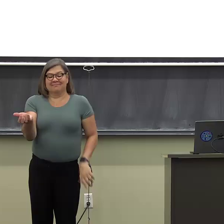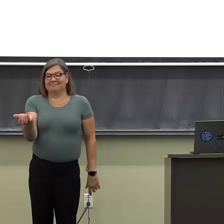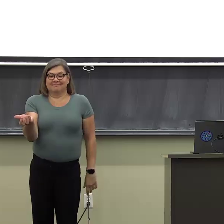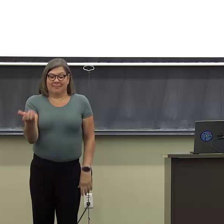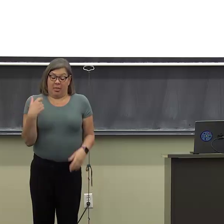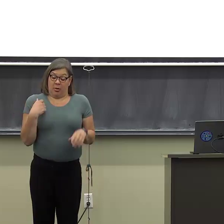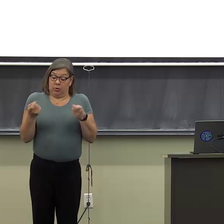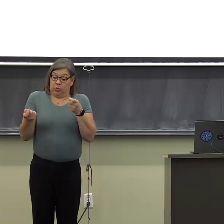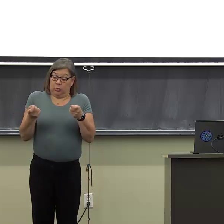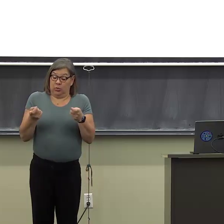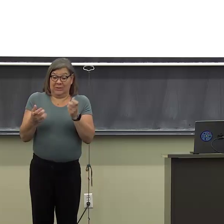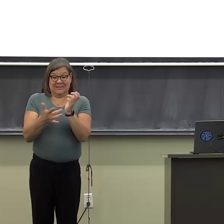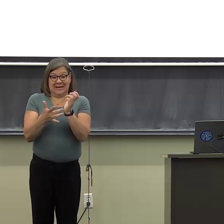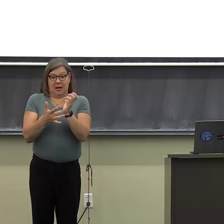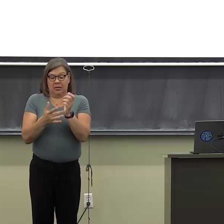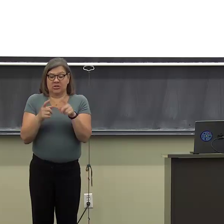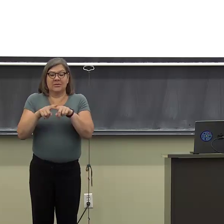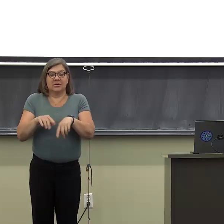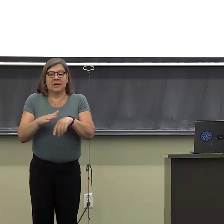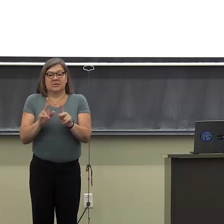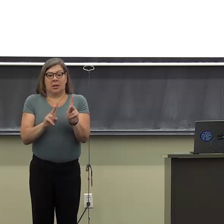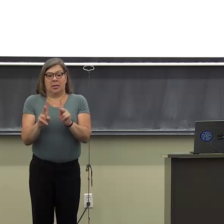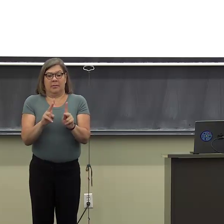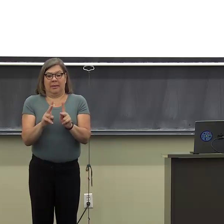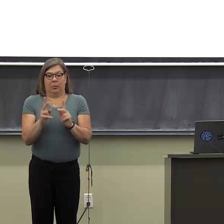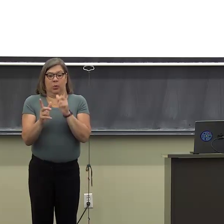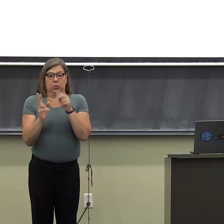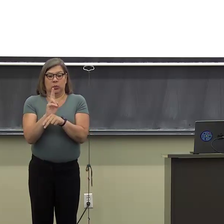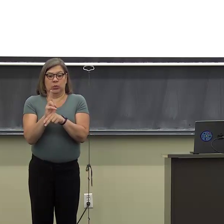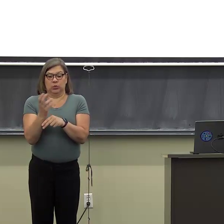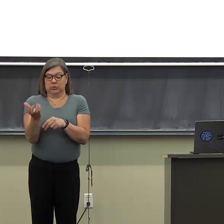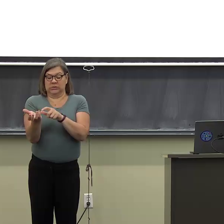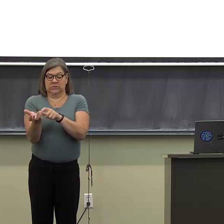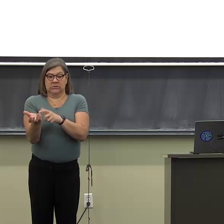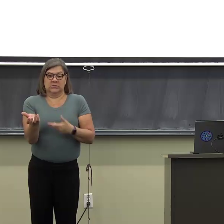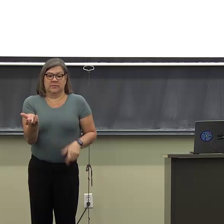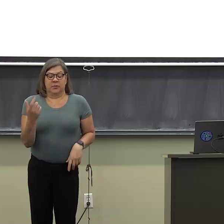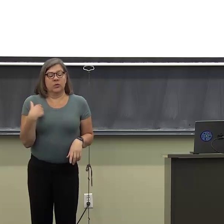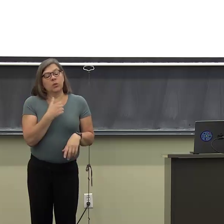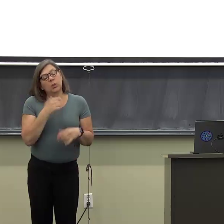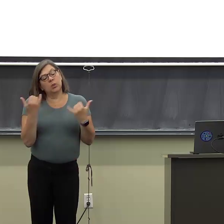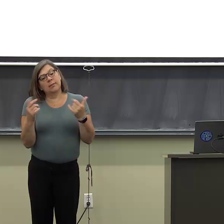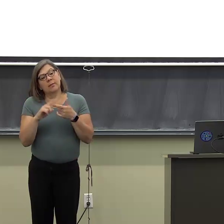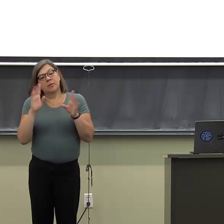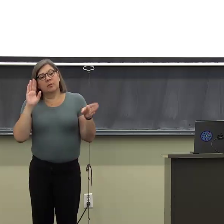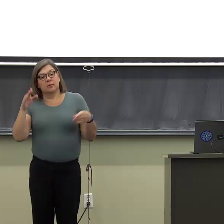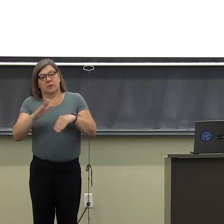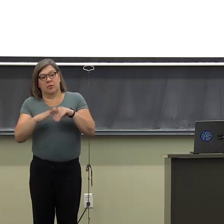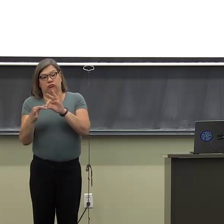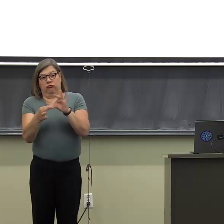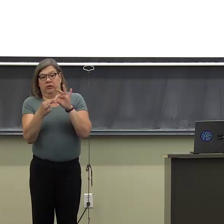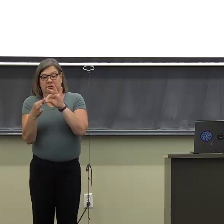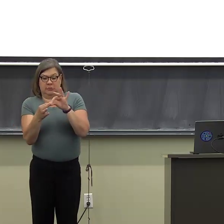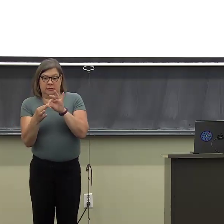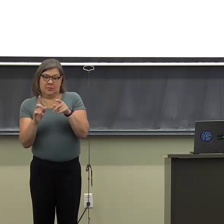any technology resides in the people around it. And so I think today we're really going to be focusing on the relationships,